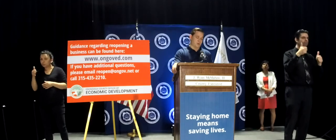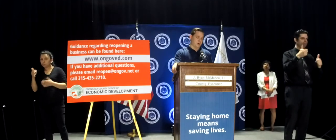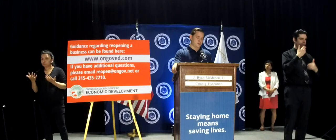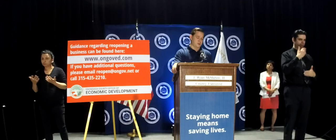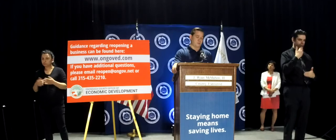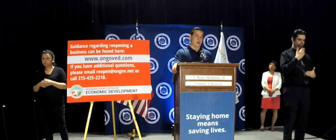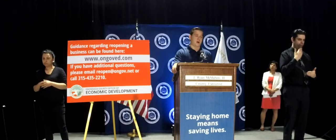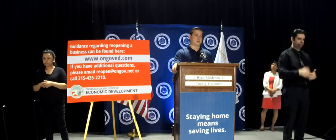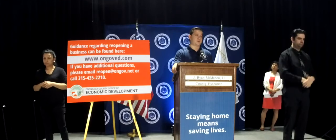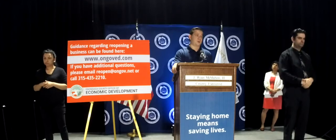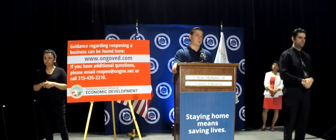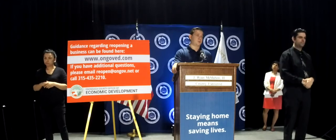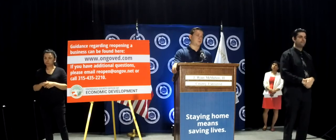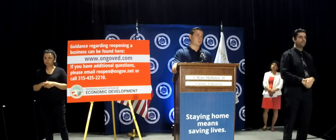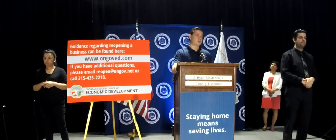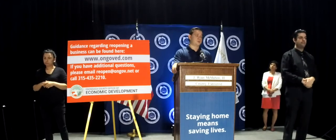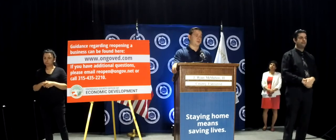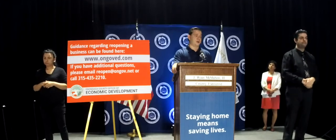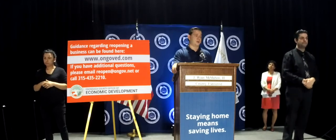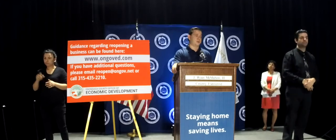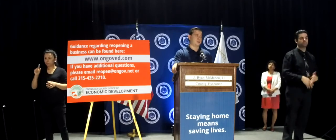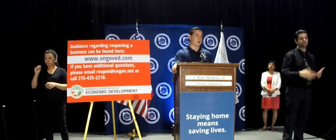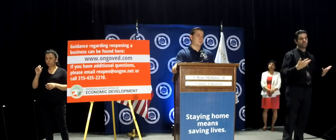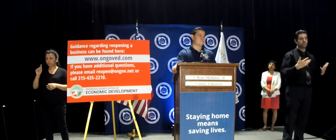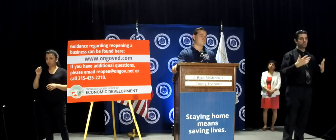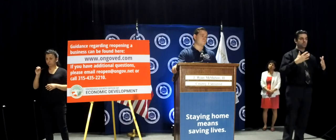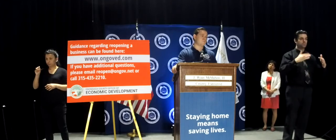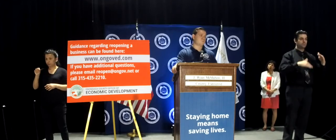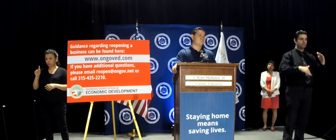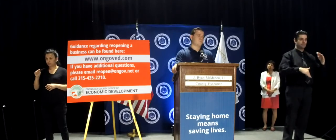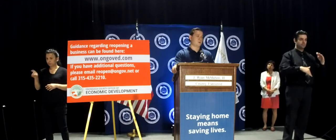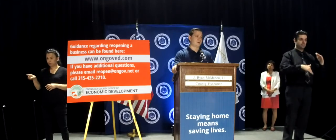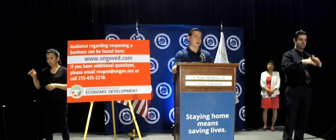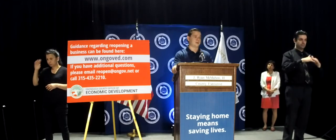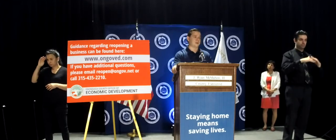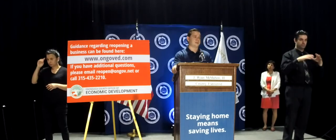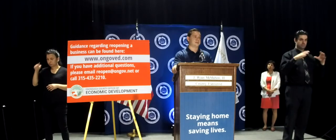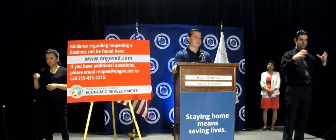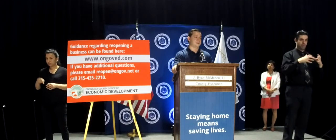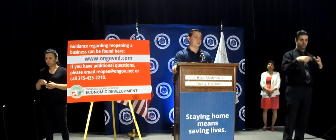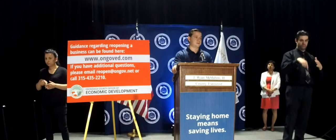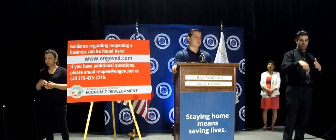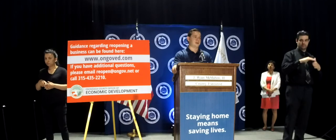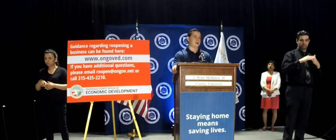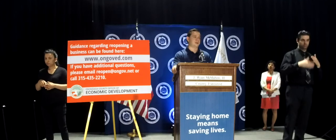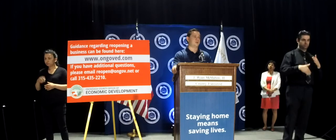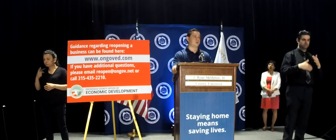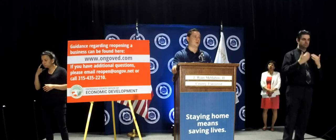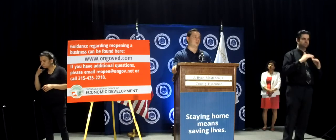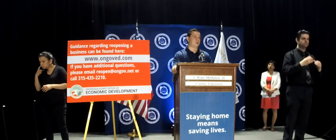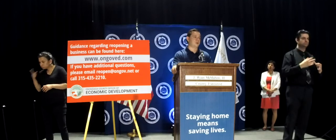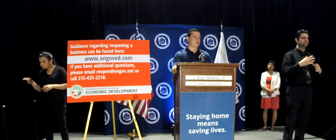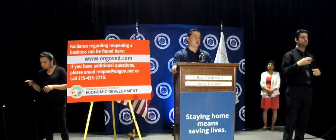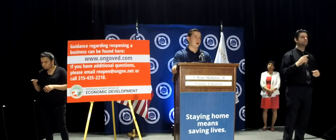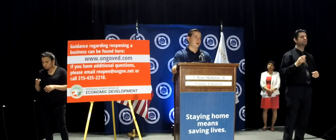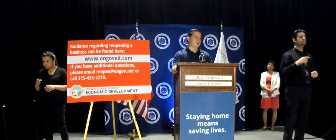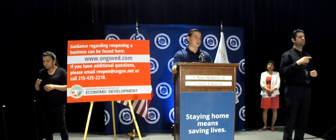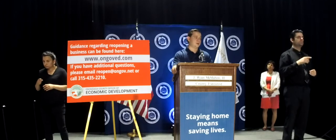have park rangers in our parks, so once you're there, we're not going to let these things get out of